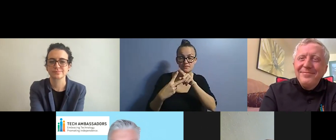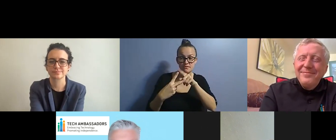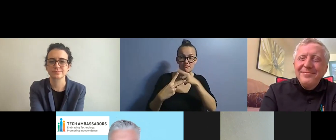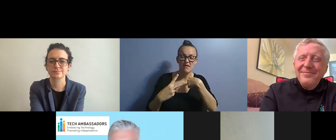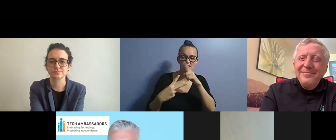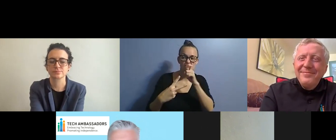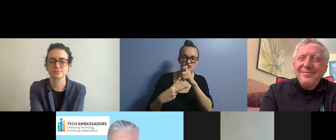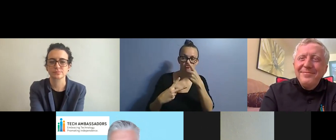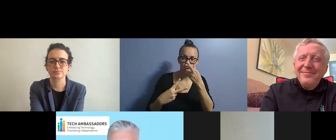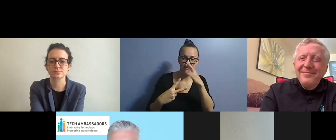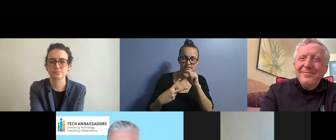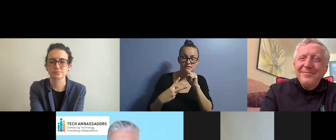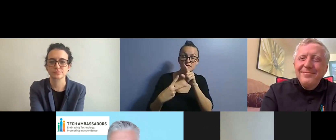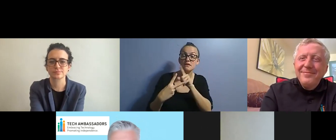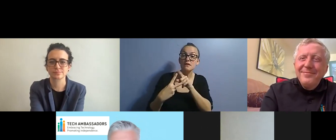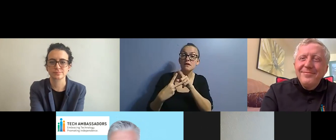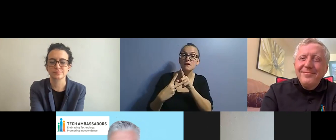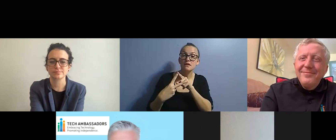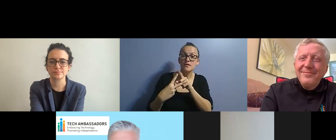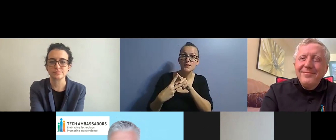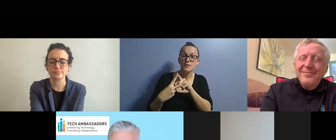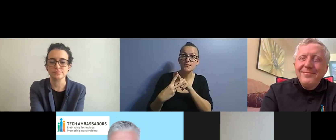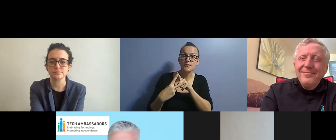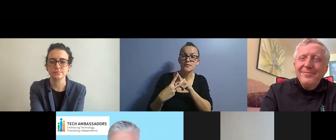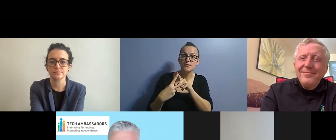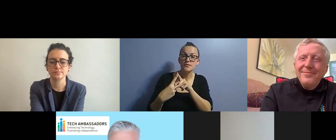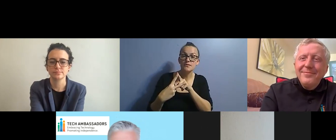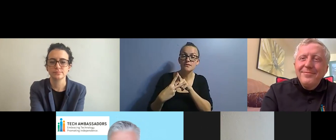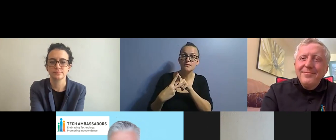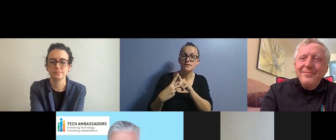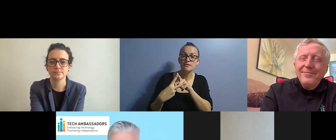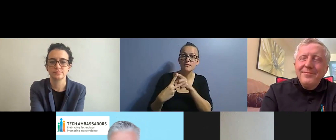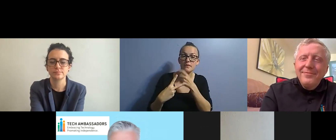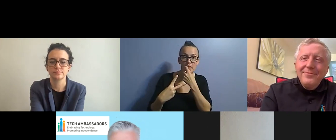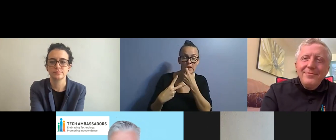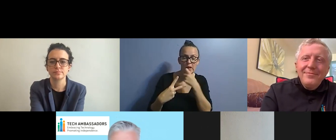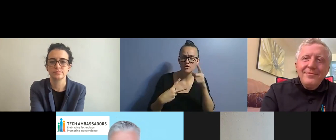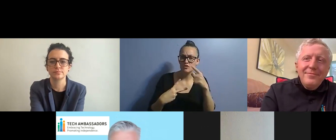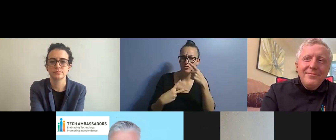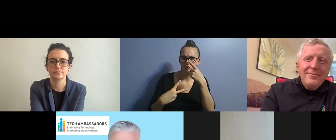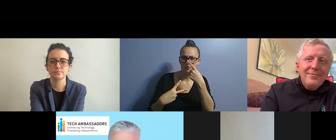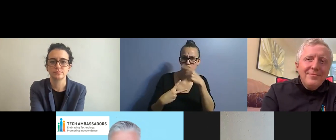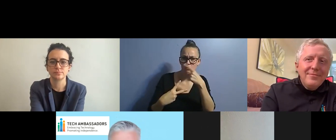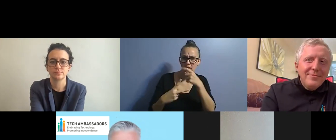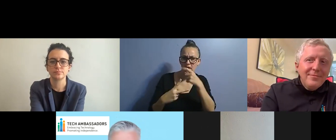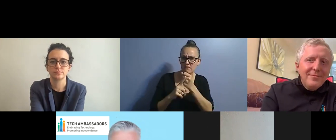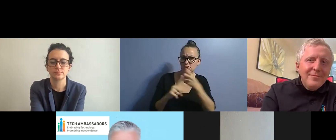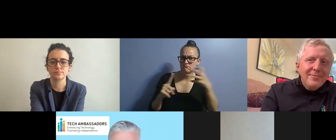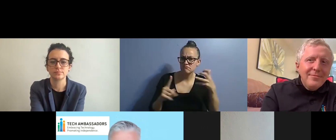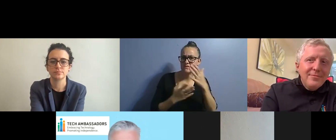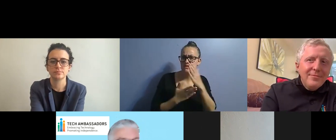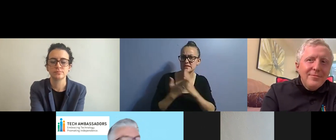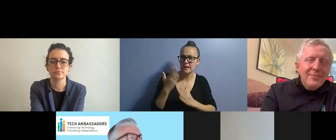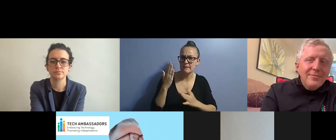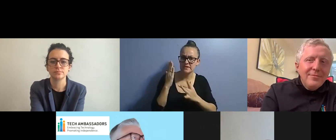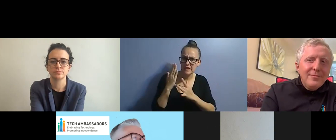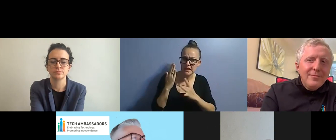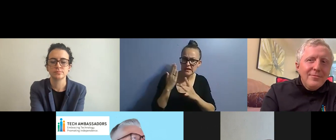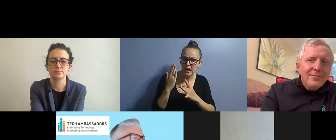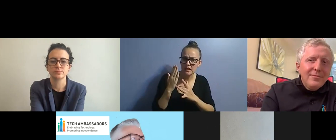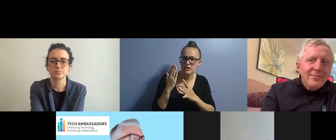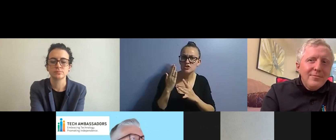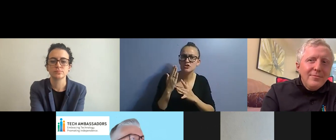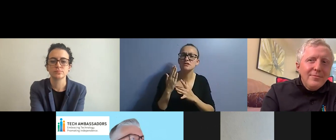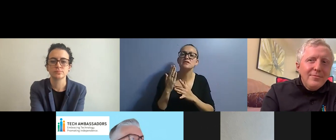is, how, with your deaf blindness, can you talk a little bit about some of the technologies that allow you, if